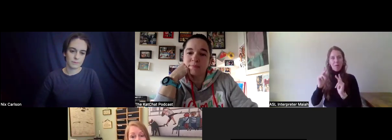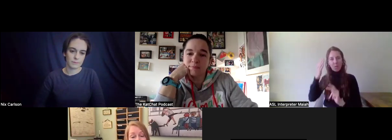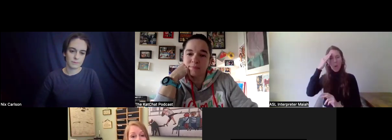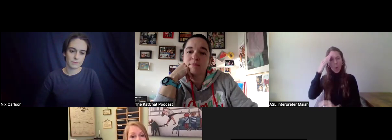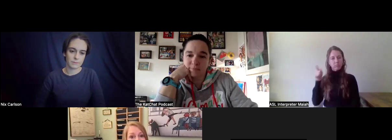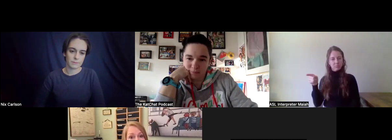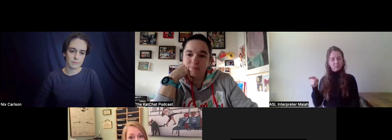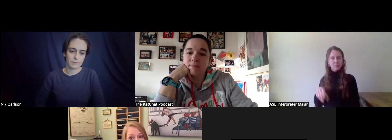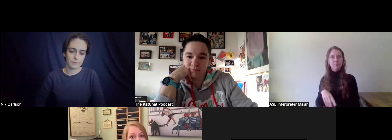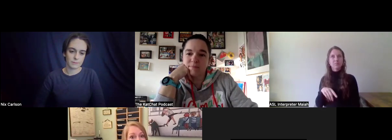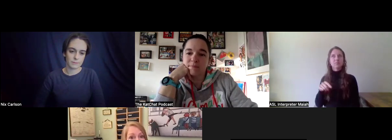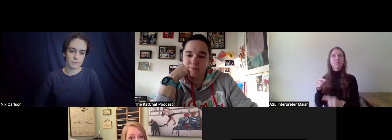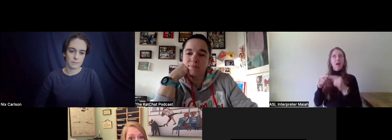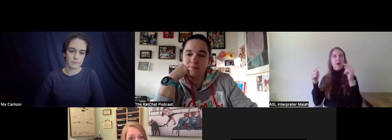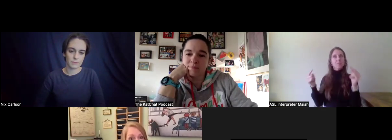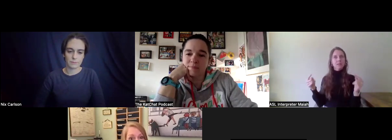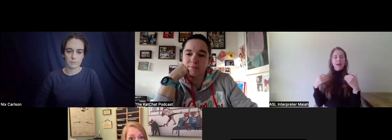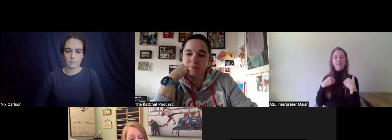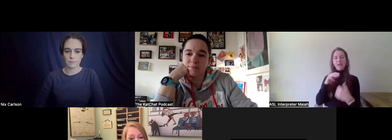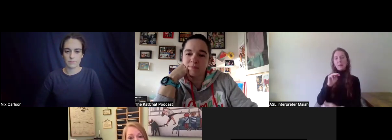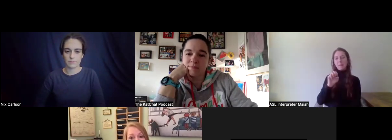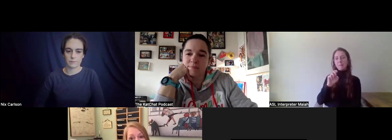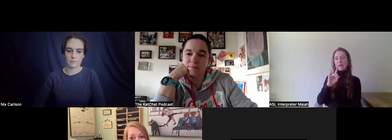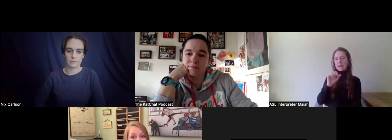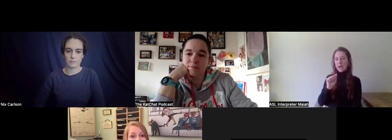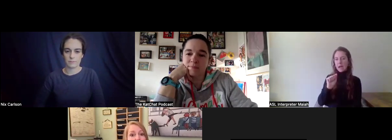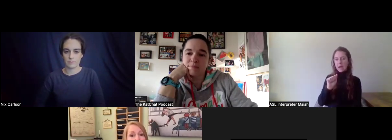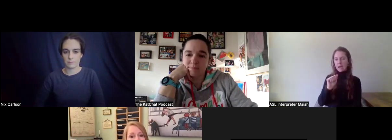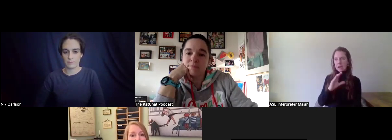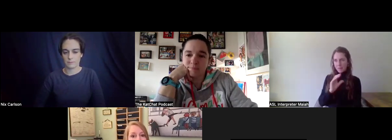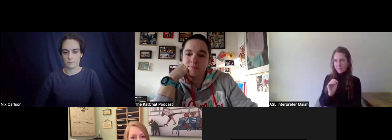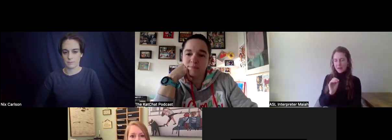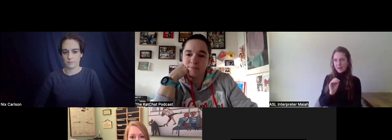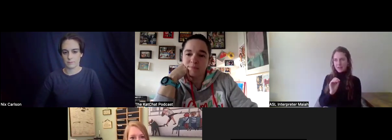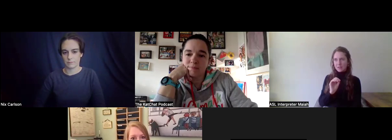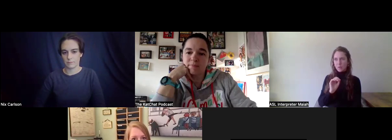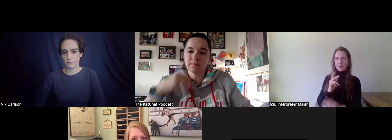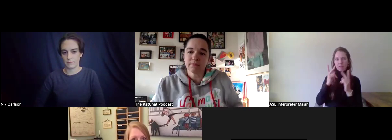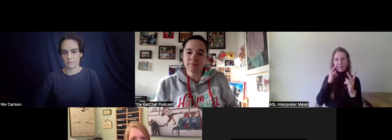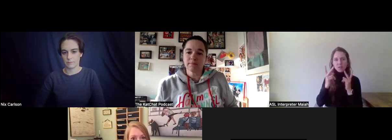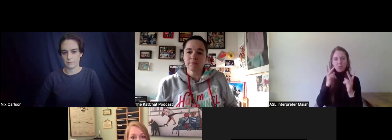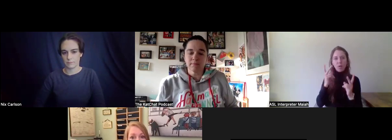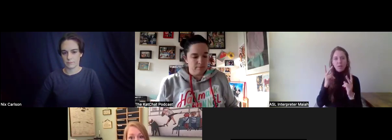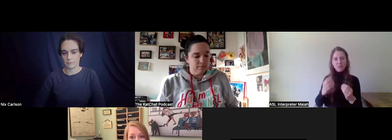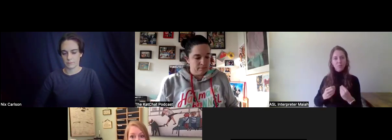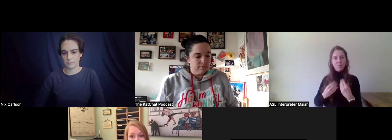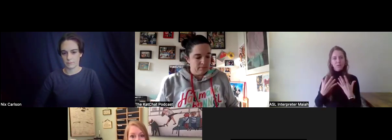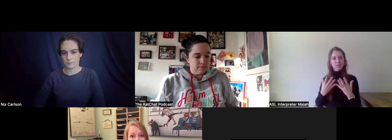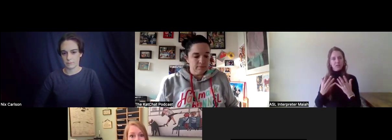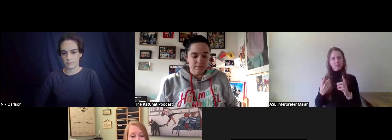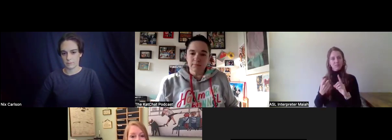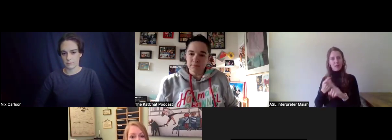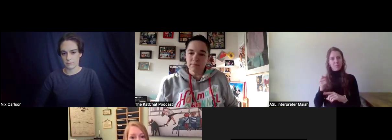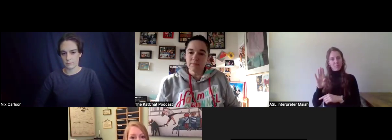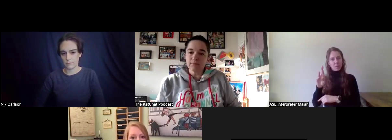the flip side, we have this media company, right? So it's the visual expression of that brand. But we did things as